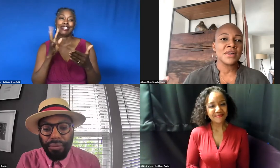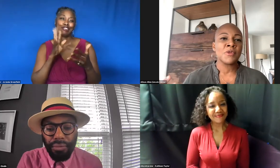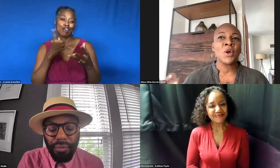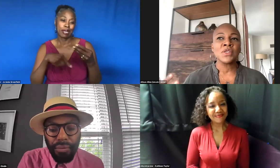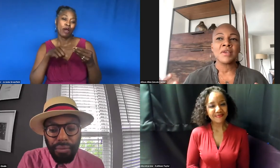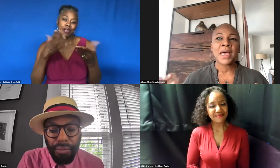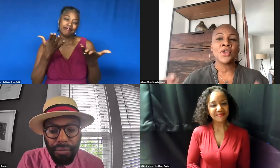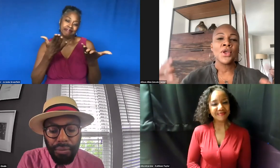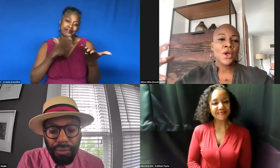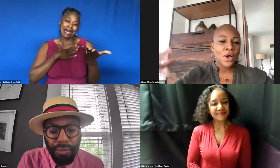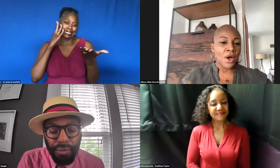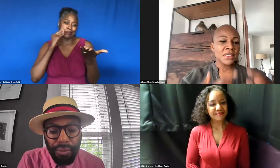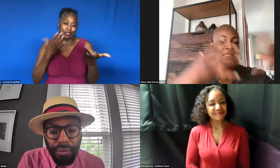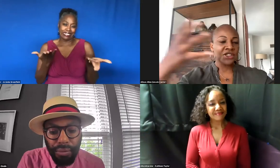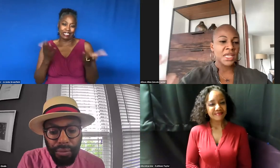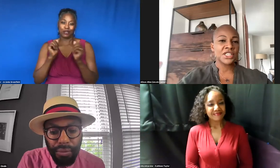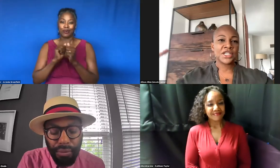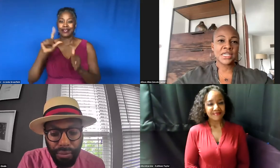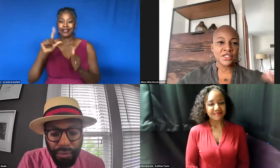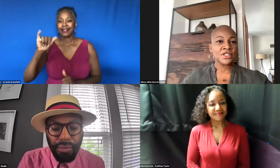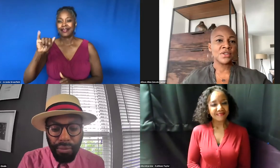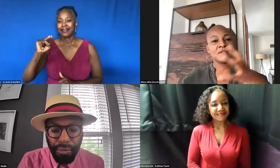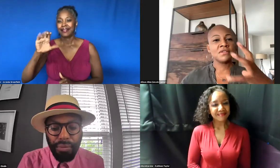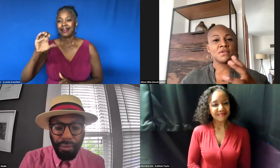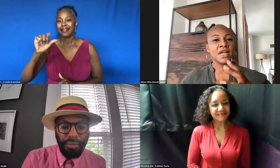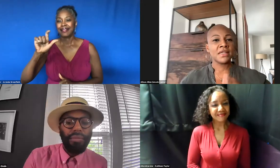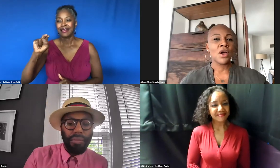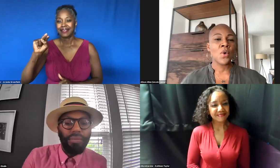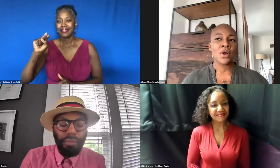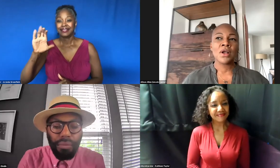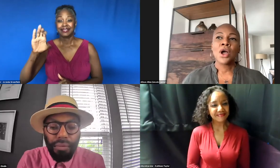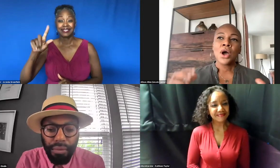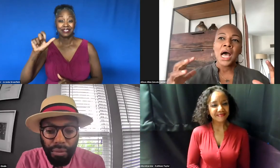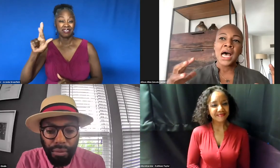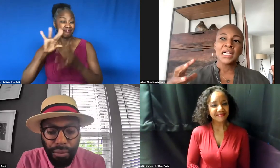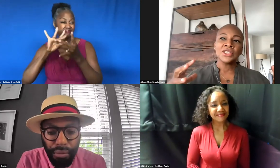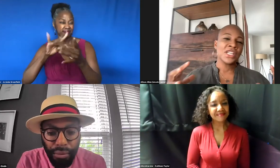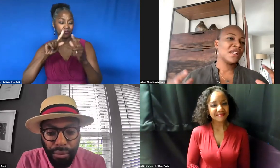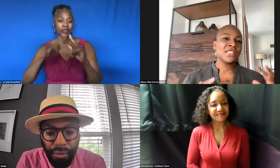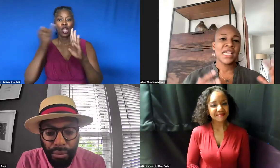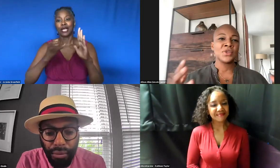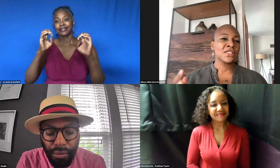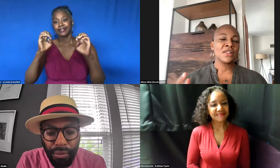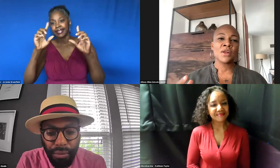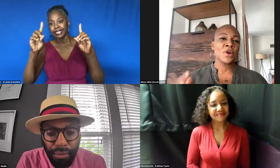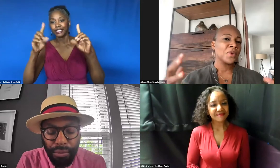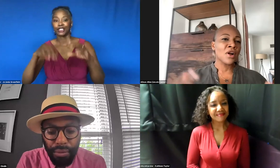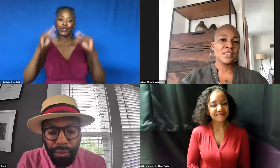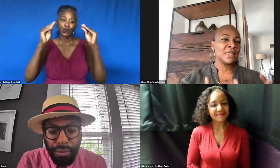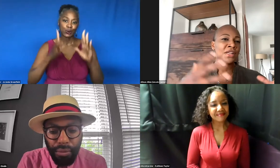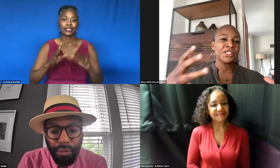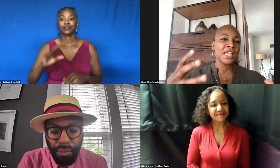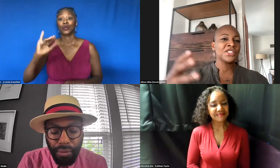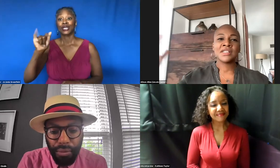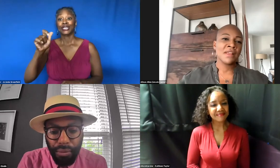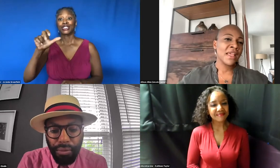Lincoln Center has been mostly about arts education and students, right? Or Jean Taylor does a lot of work with